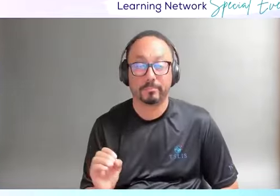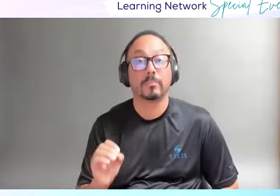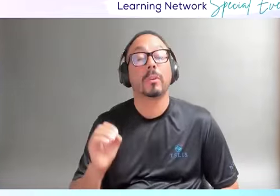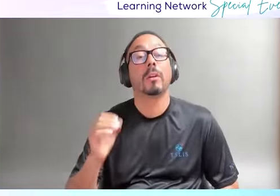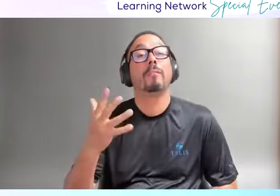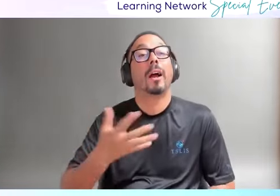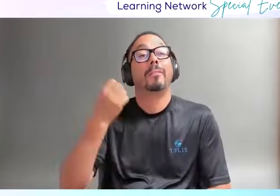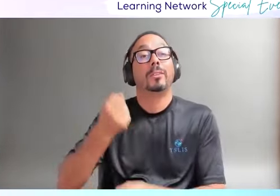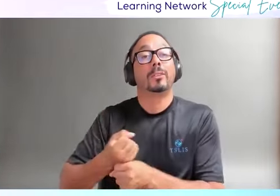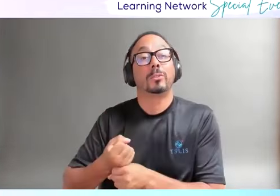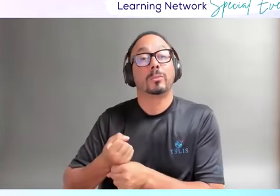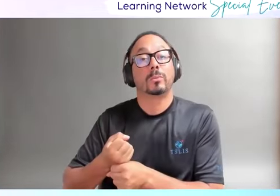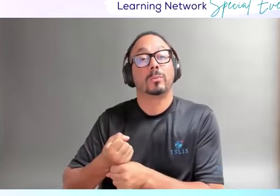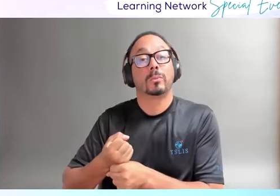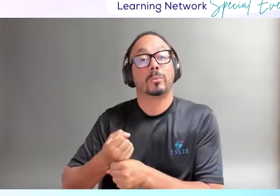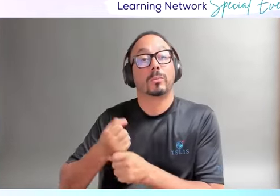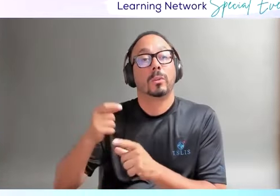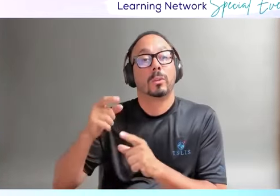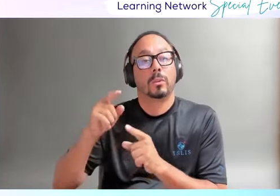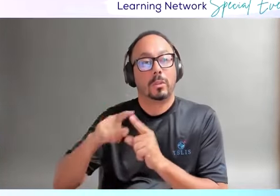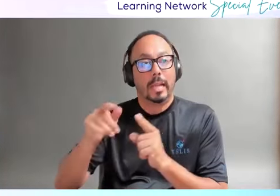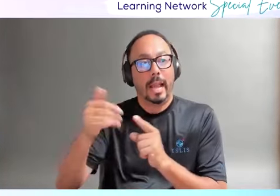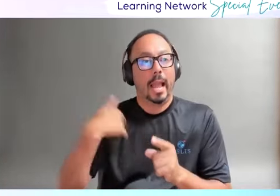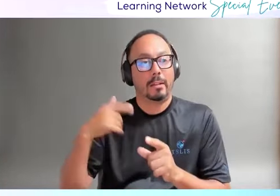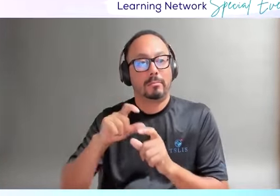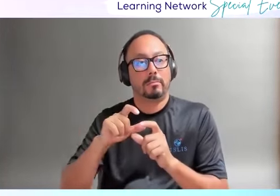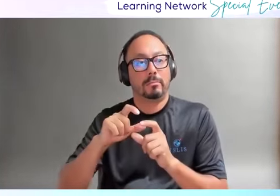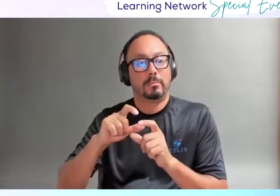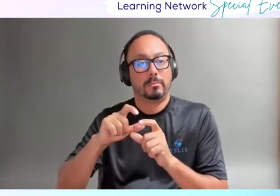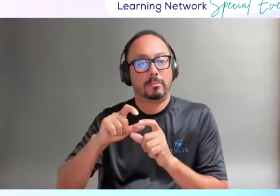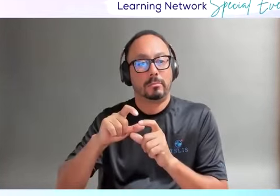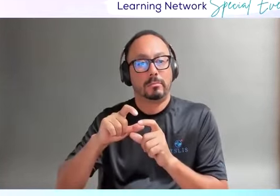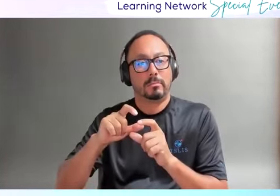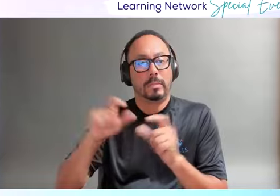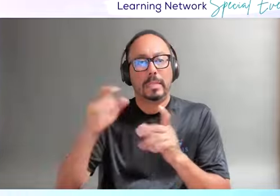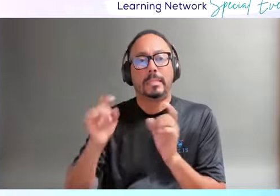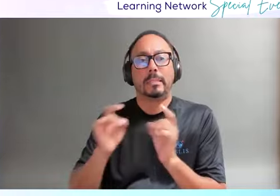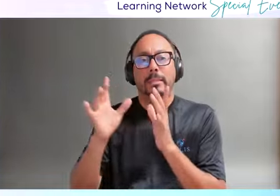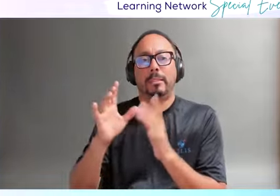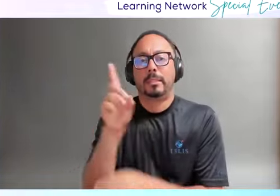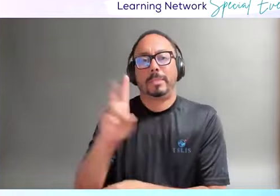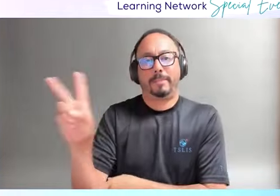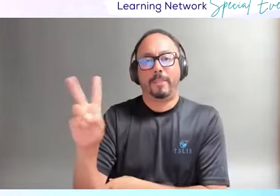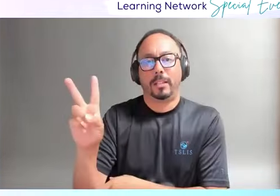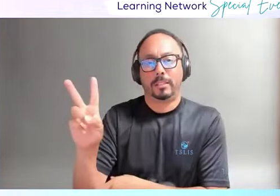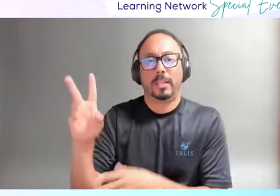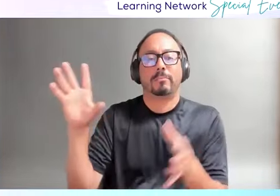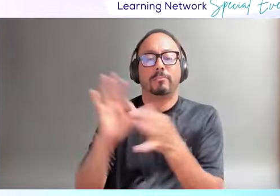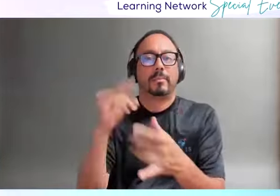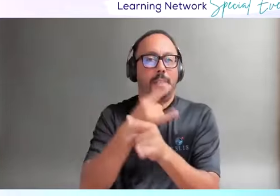to Domestic Violence. Did it have a point?" So that article took us back to the 1870 activism